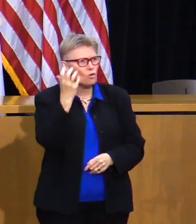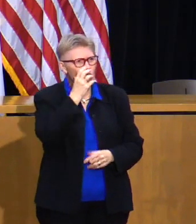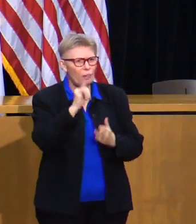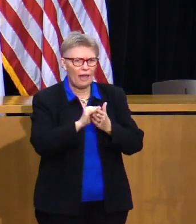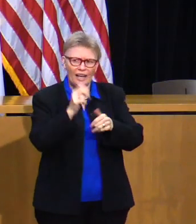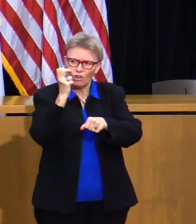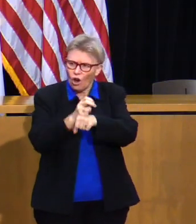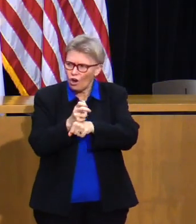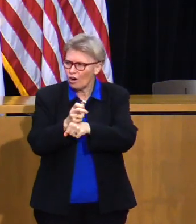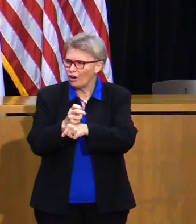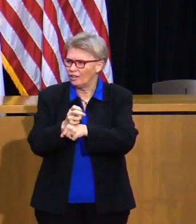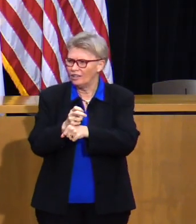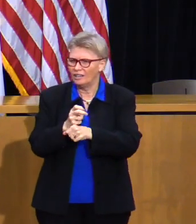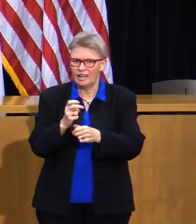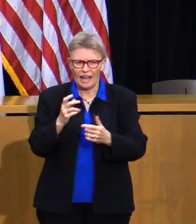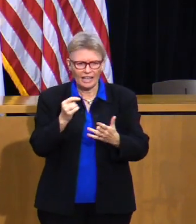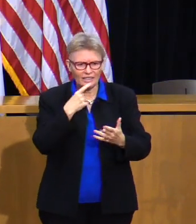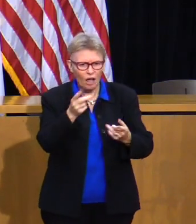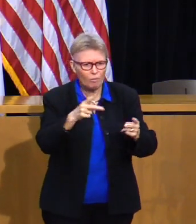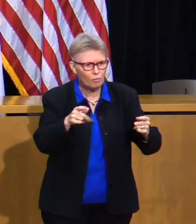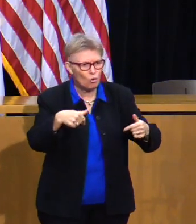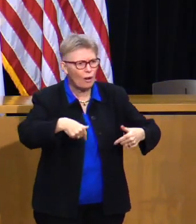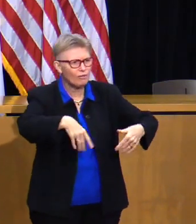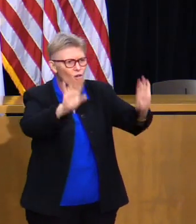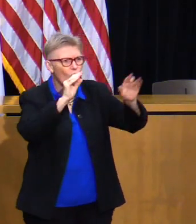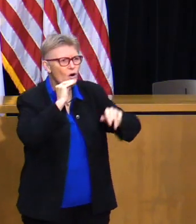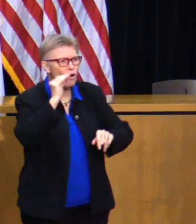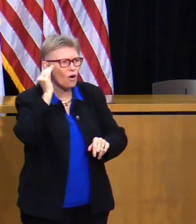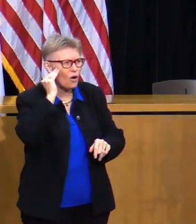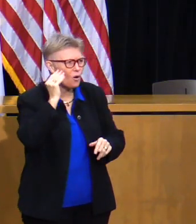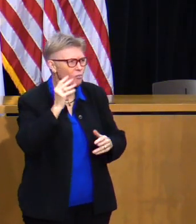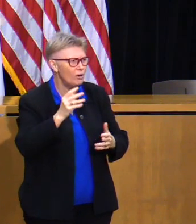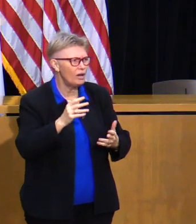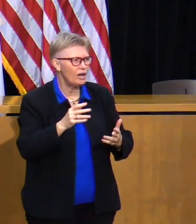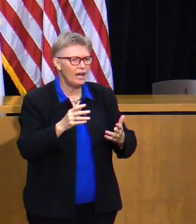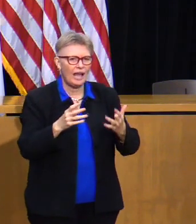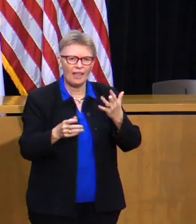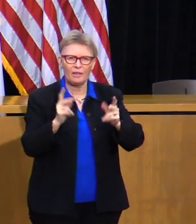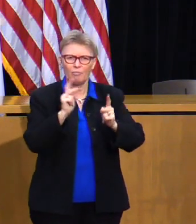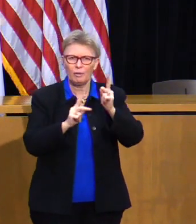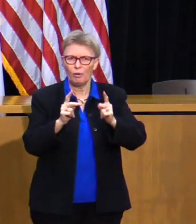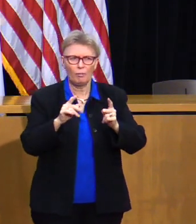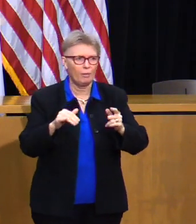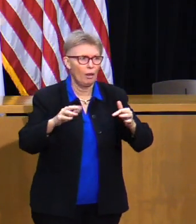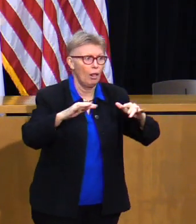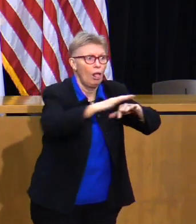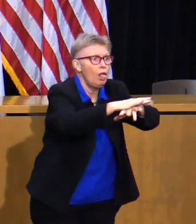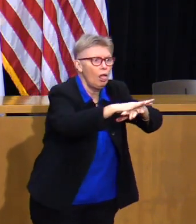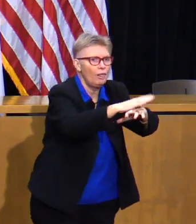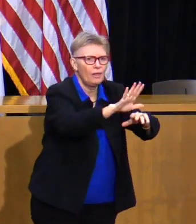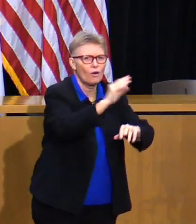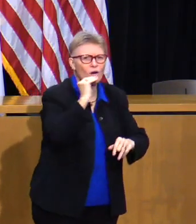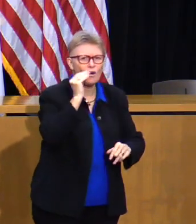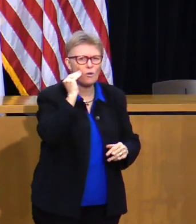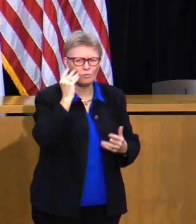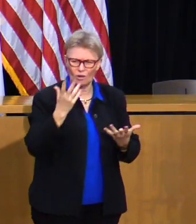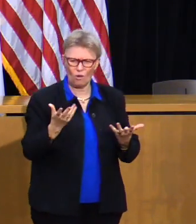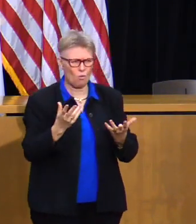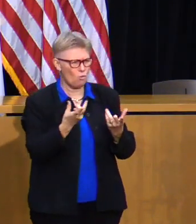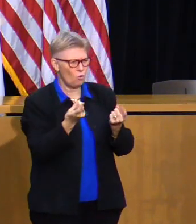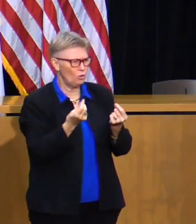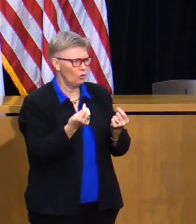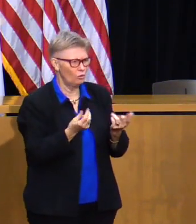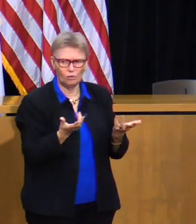is safe. Sending people home may open the door for more people to gather in the local facility. I guess the first thing I'd say is